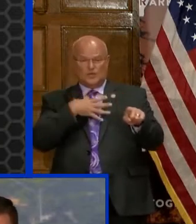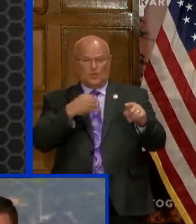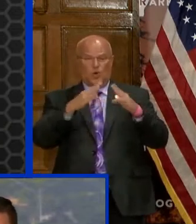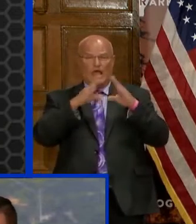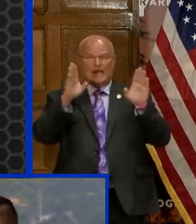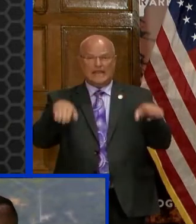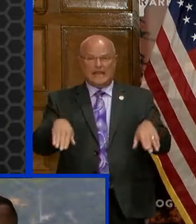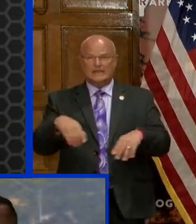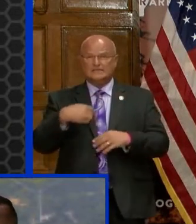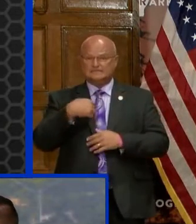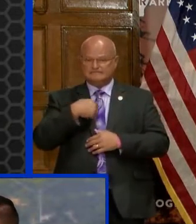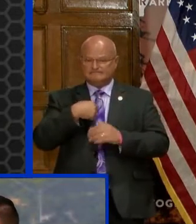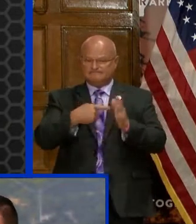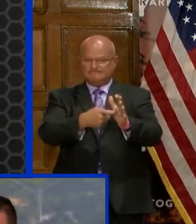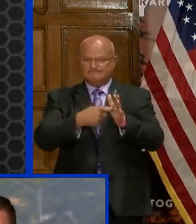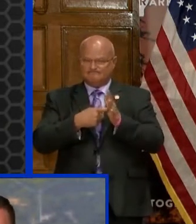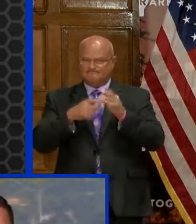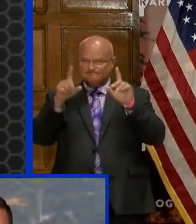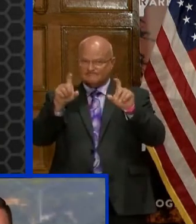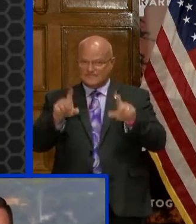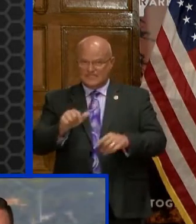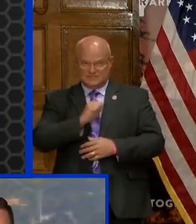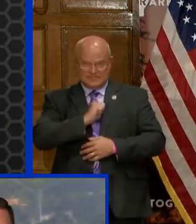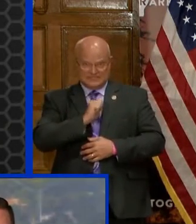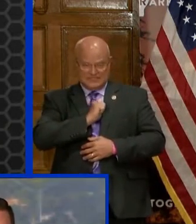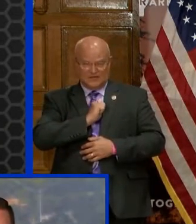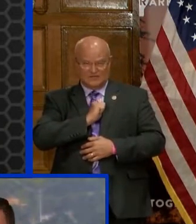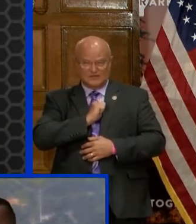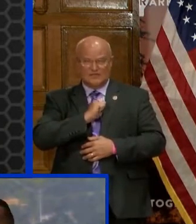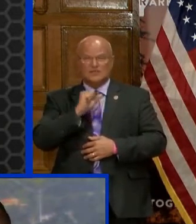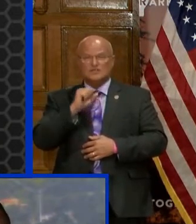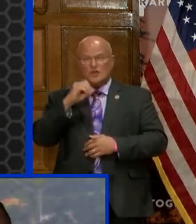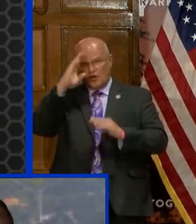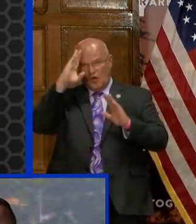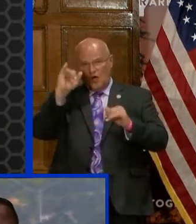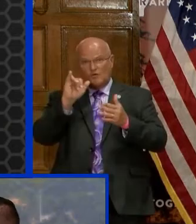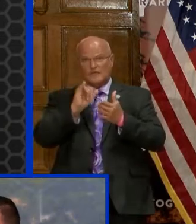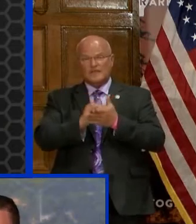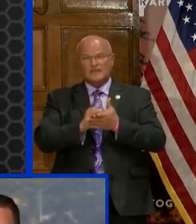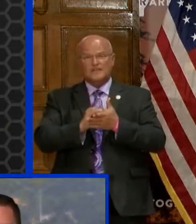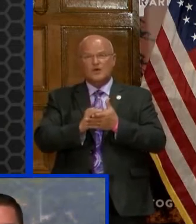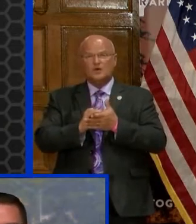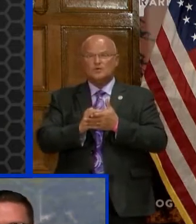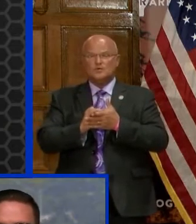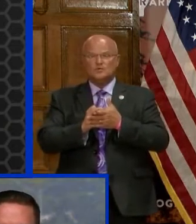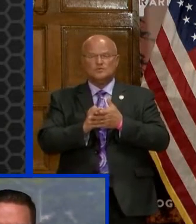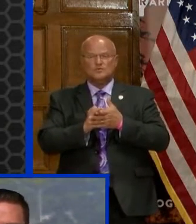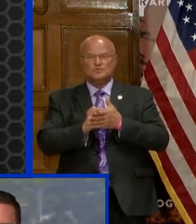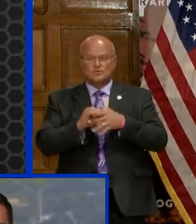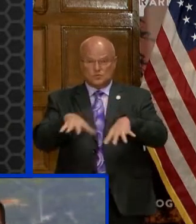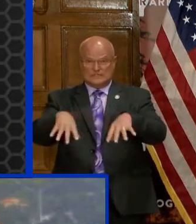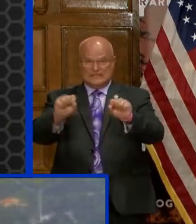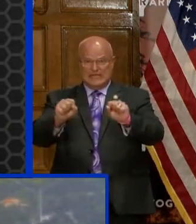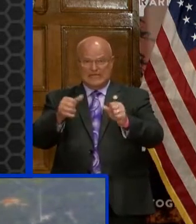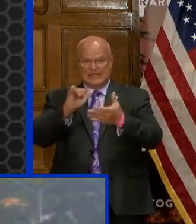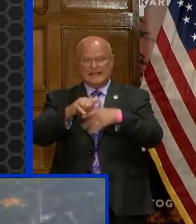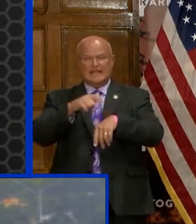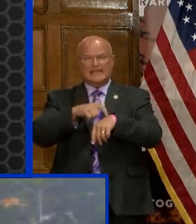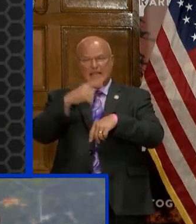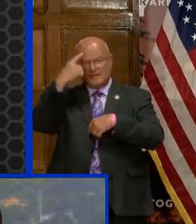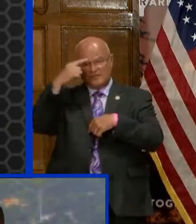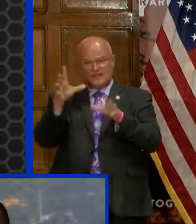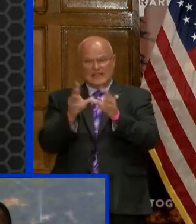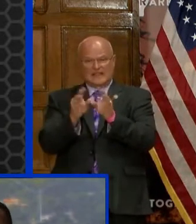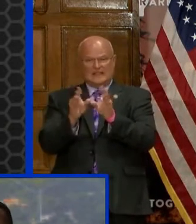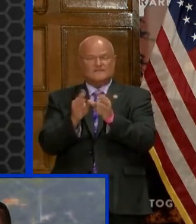saying that right now there are not going to be additional restrictions in place. Want to throw out, and if you're